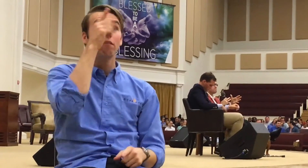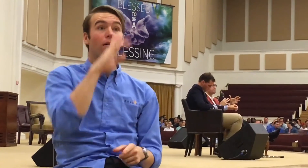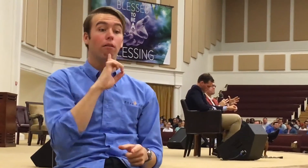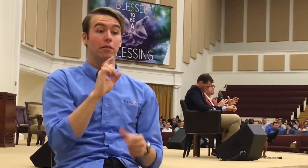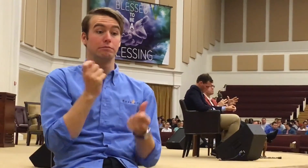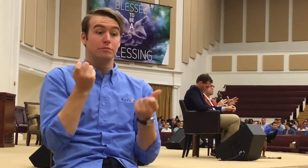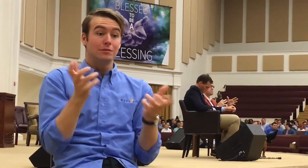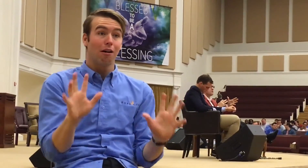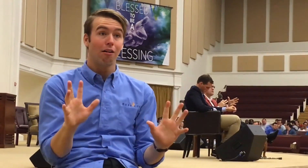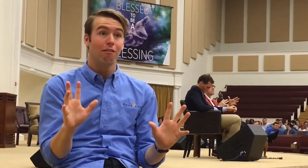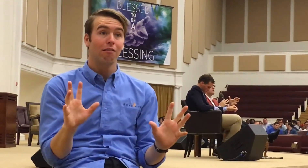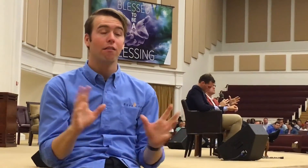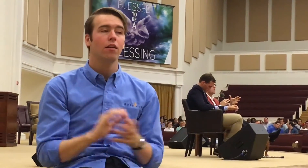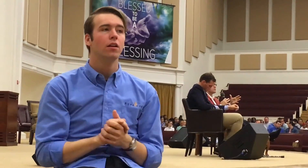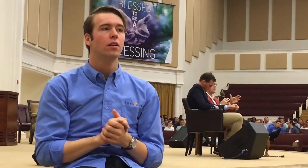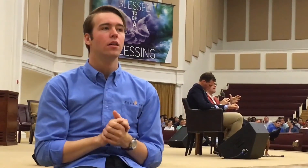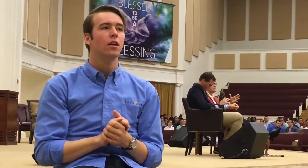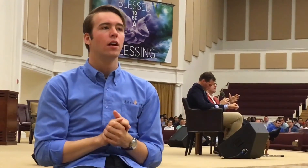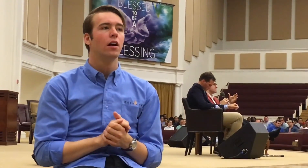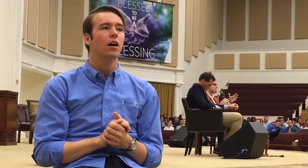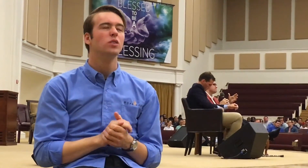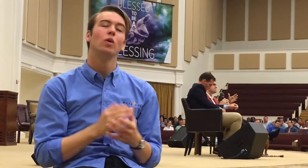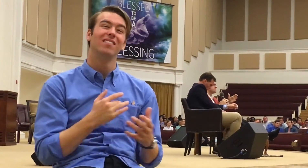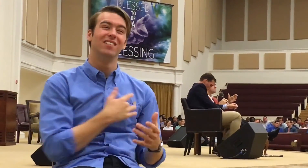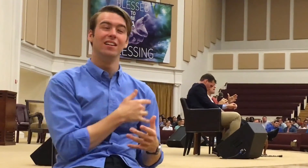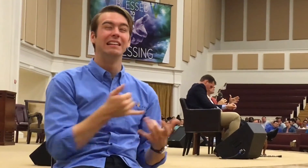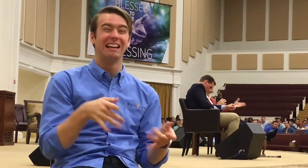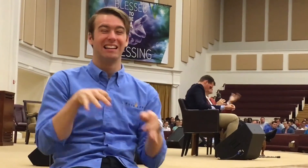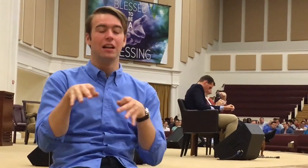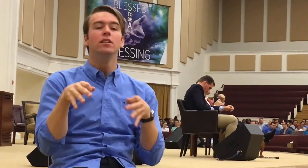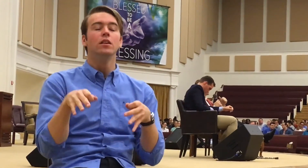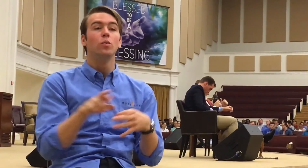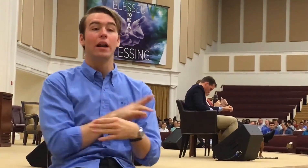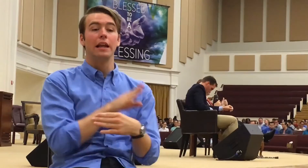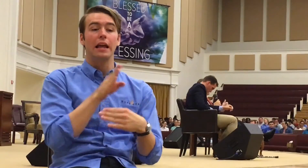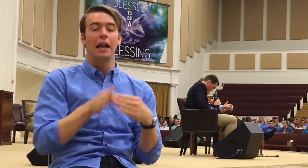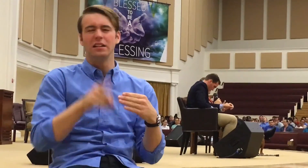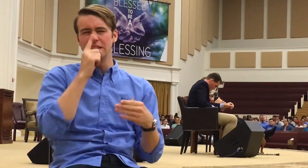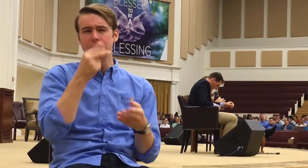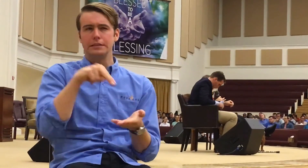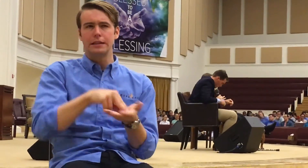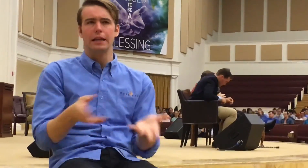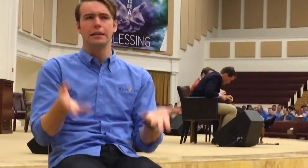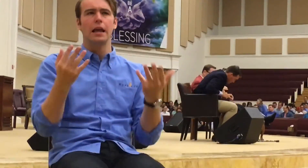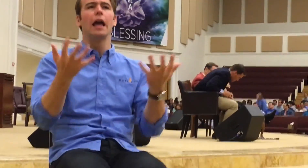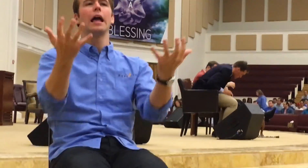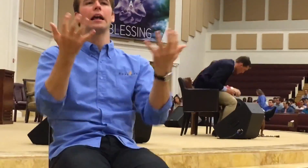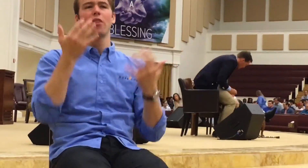So here's the way we're going to end this. I want us all to stand together around the front.